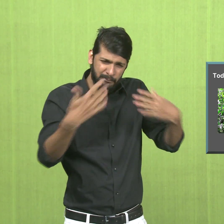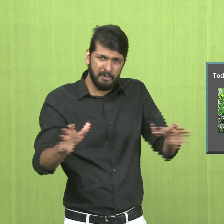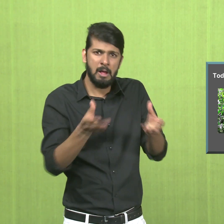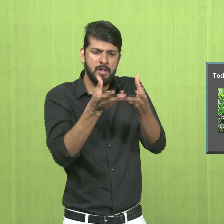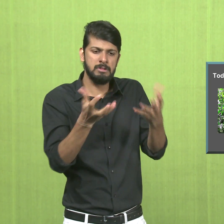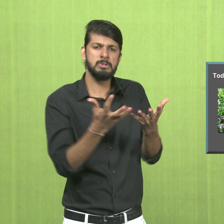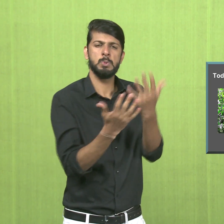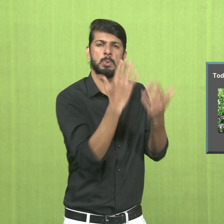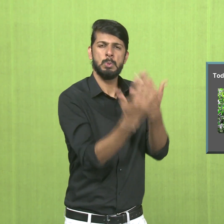toddy.